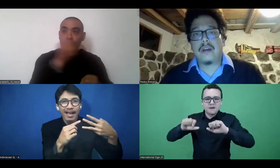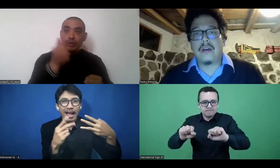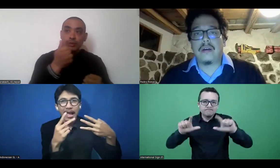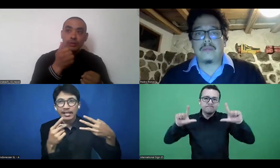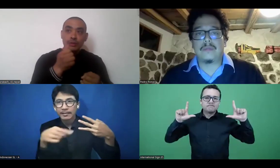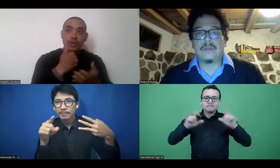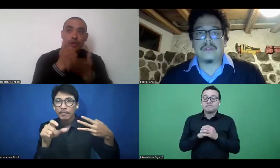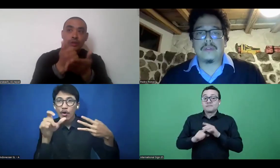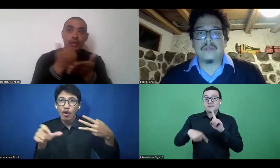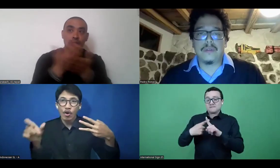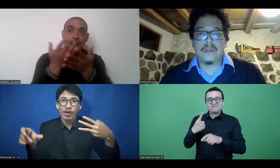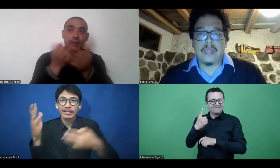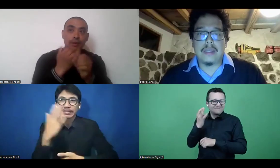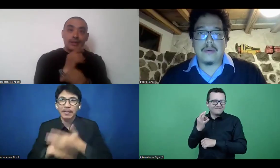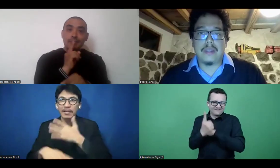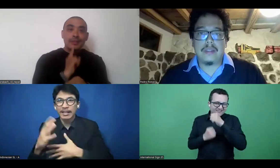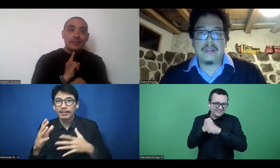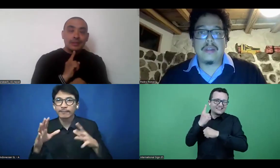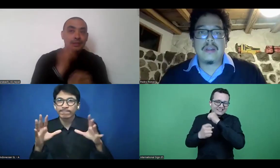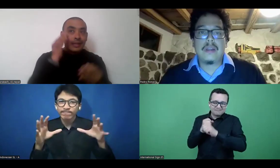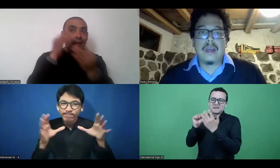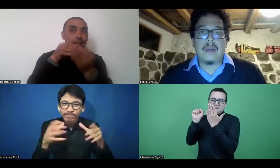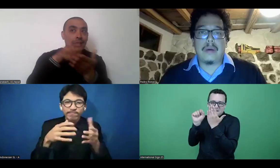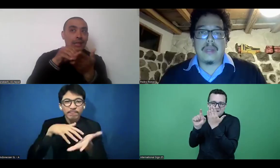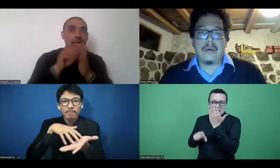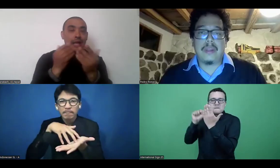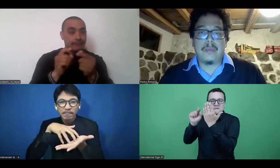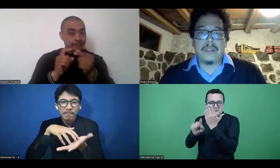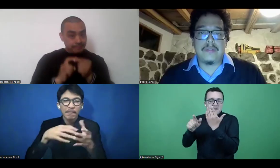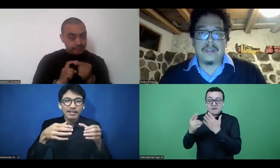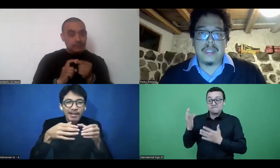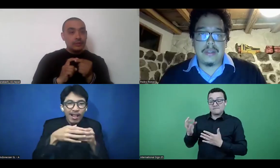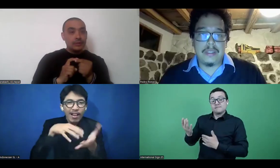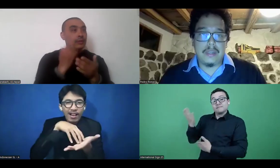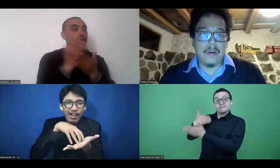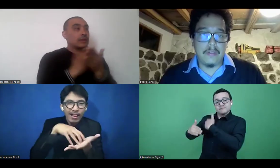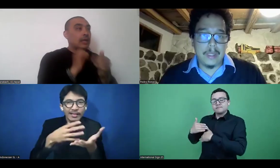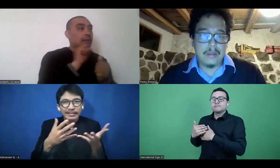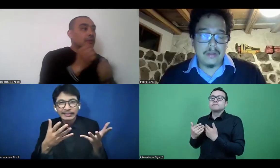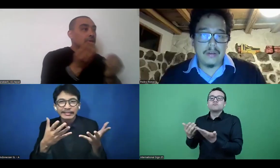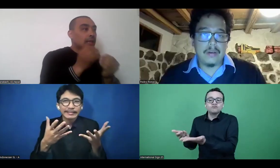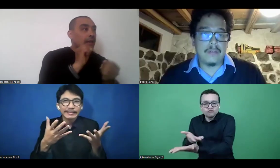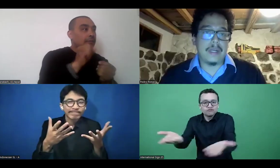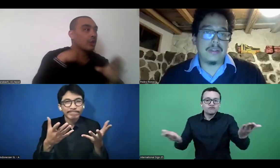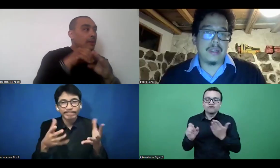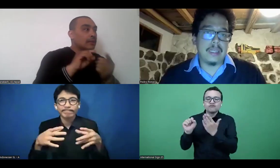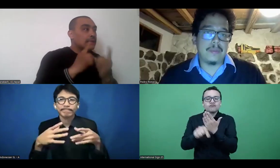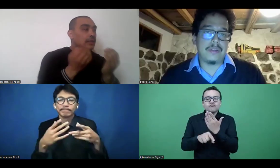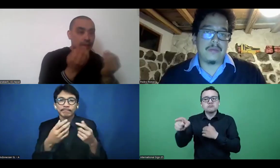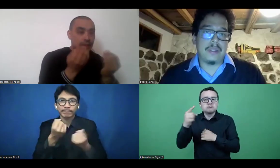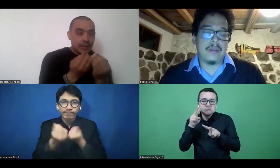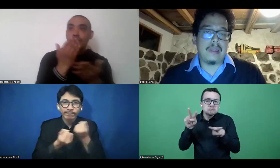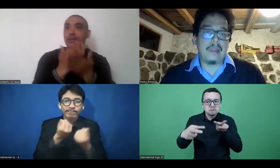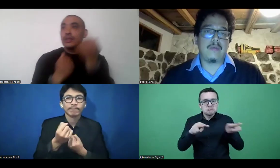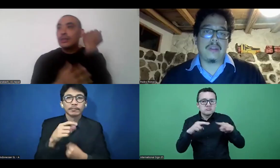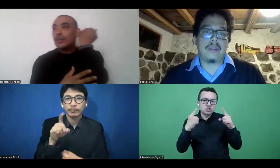year focused on asking grantees about how they perceive the changes in involvement of marginalized persons